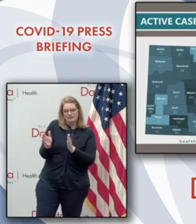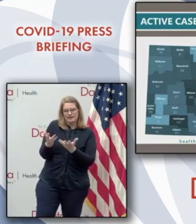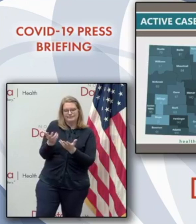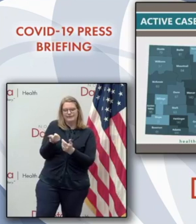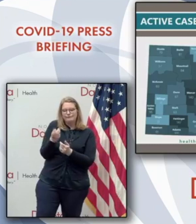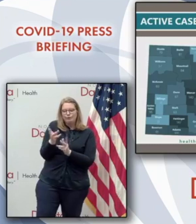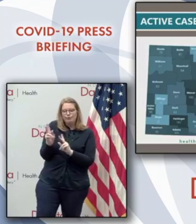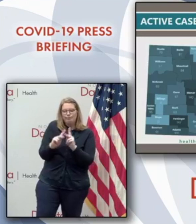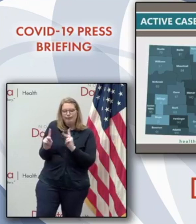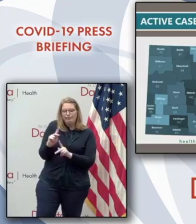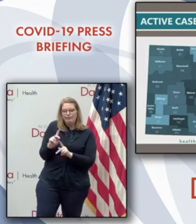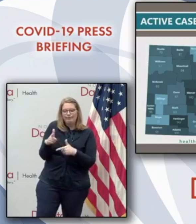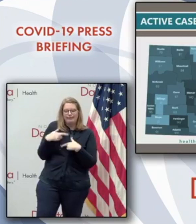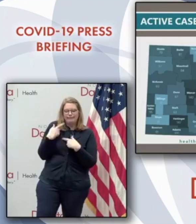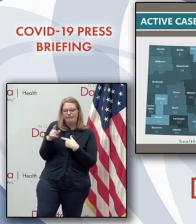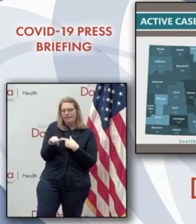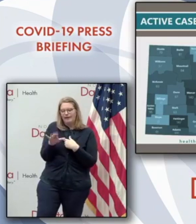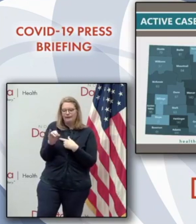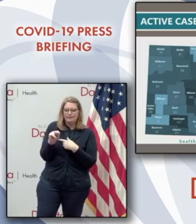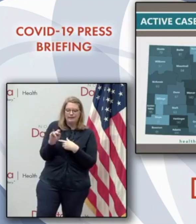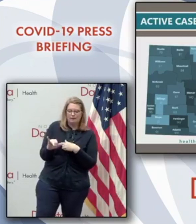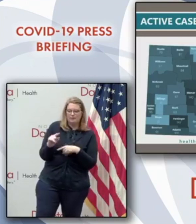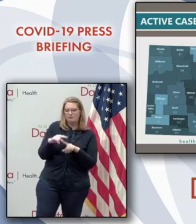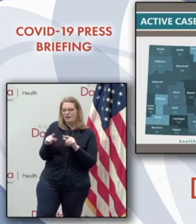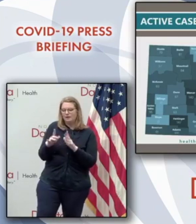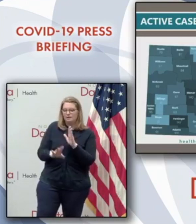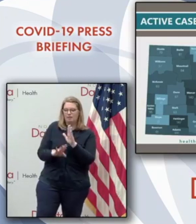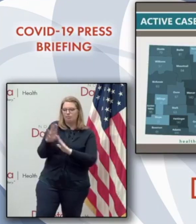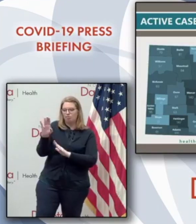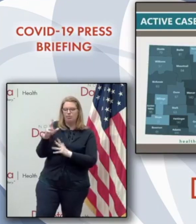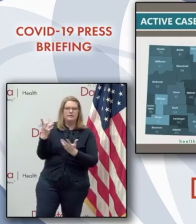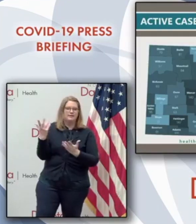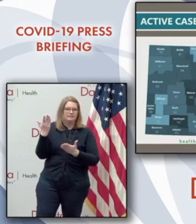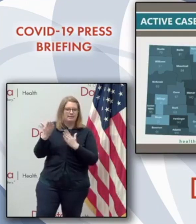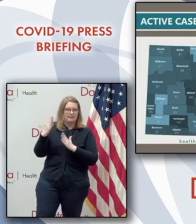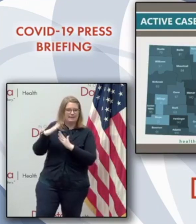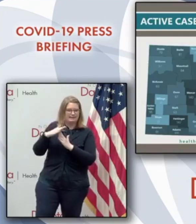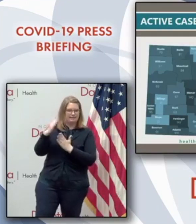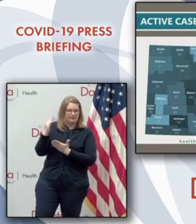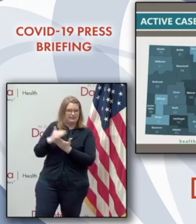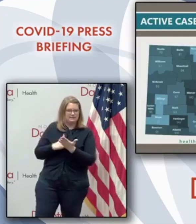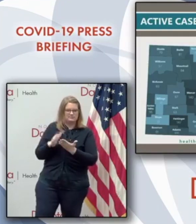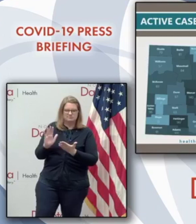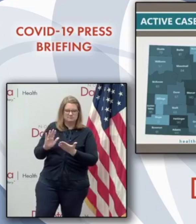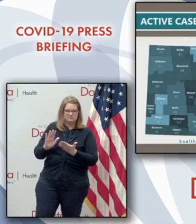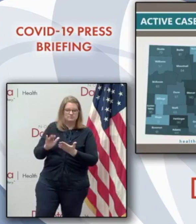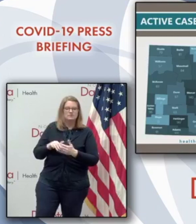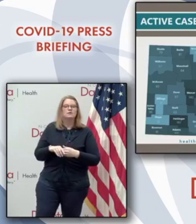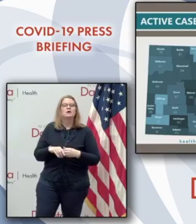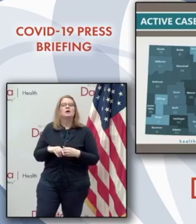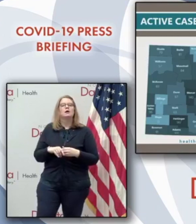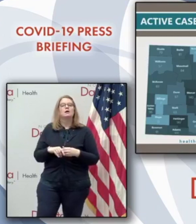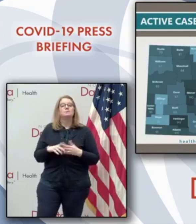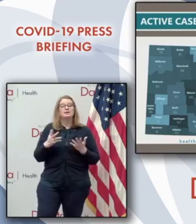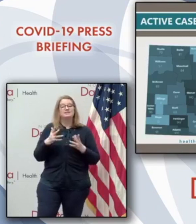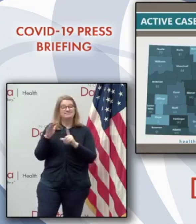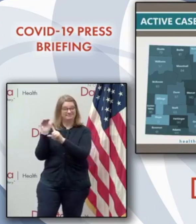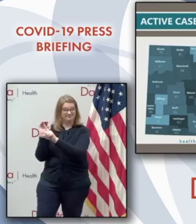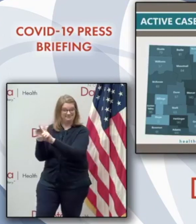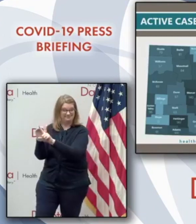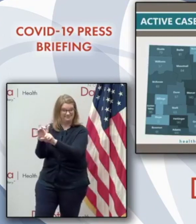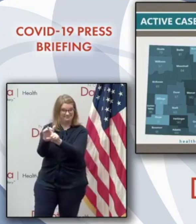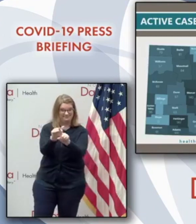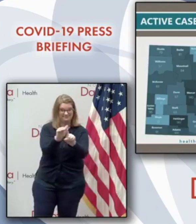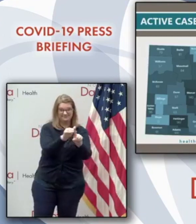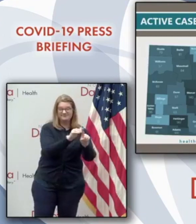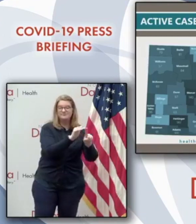population that has a few number of cases, but on a per capita, they may be on the top of this list. But we would say again that there